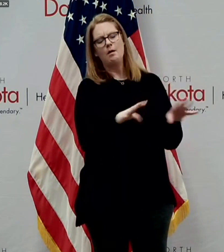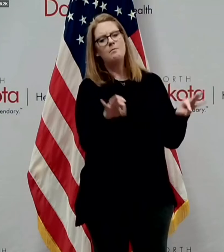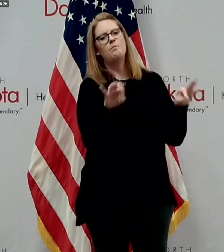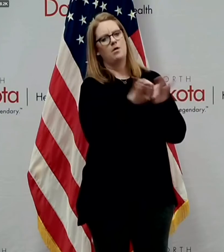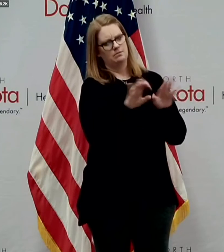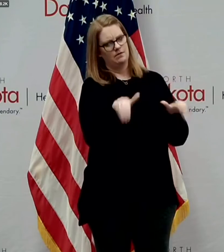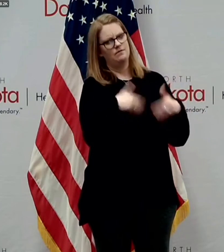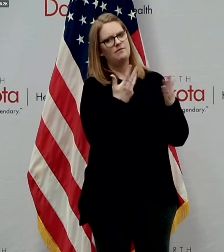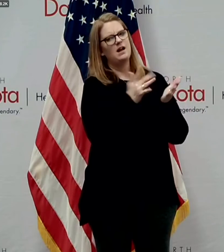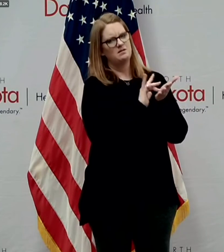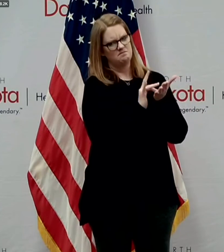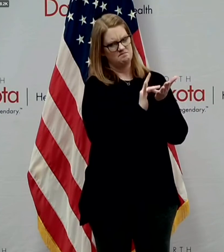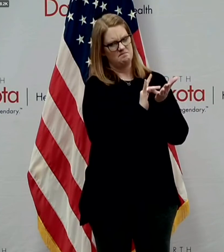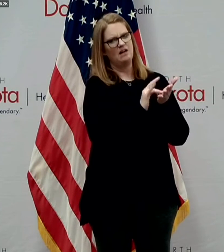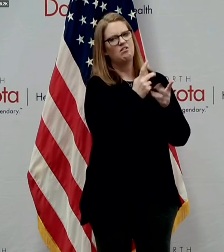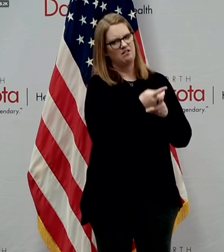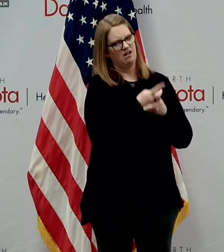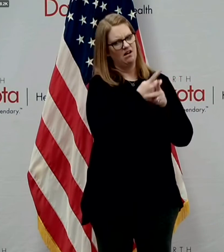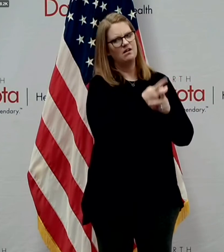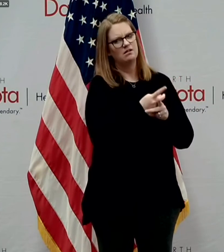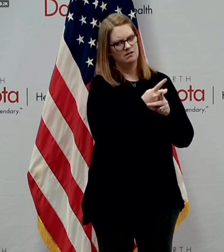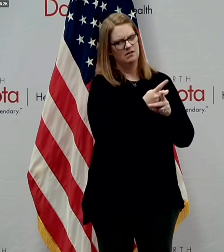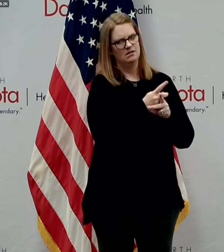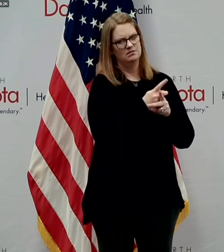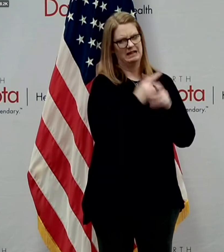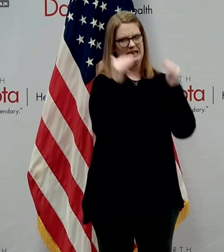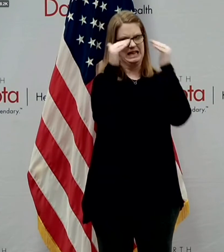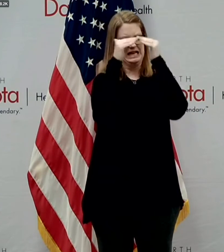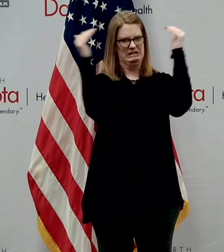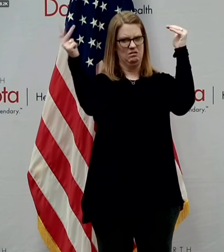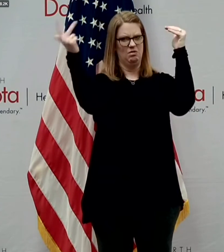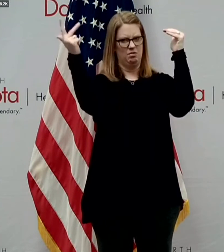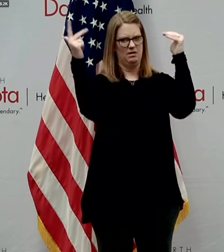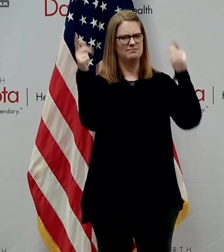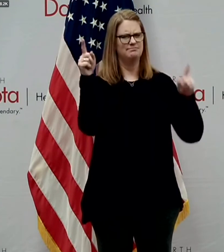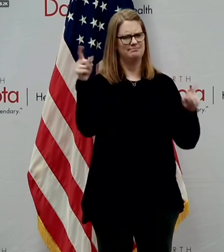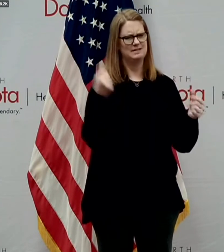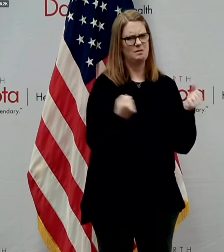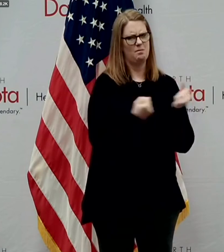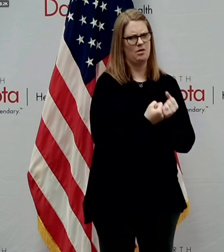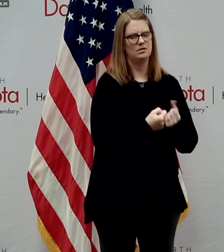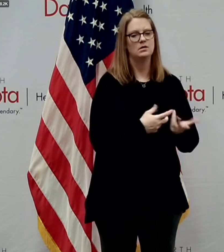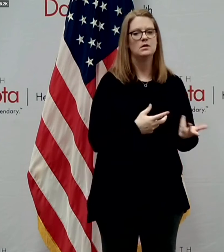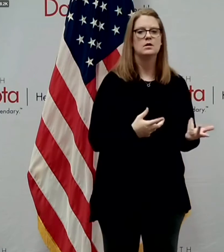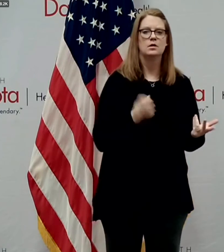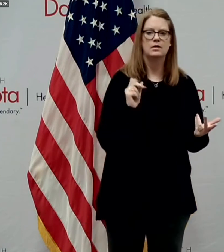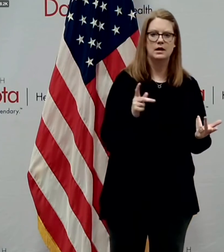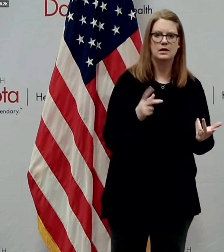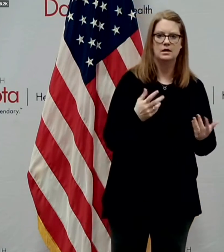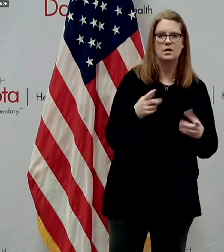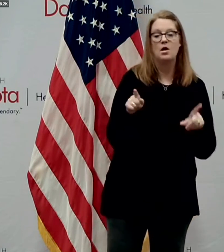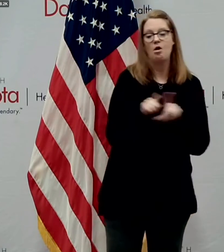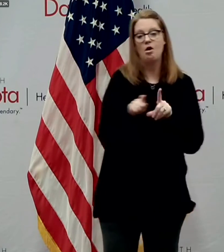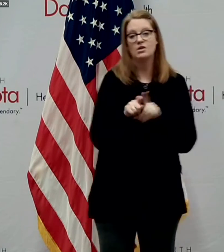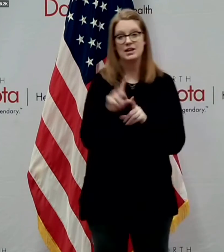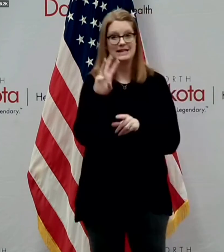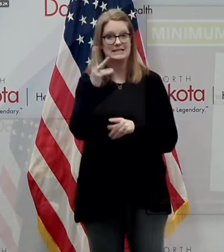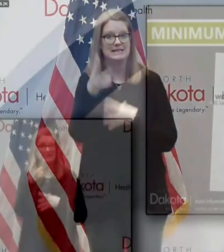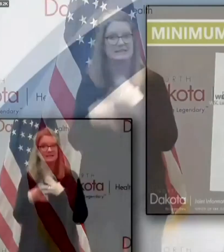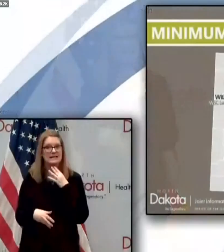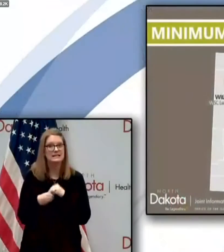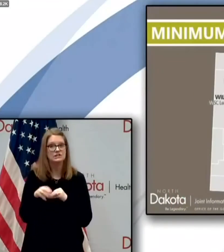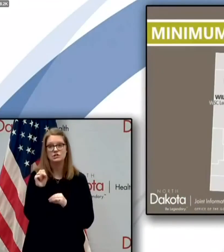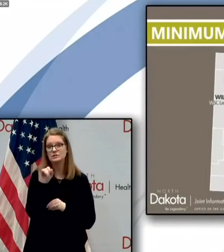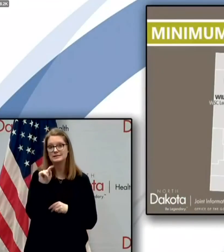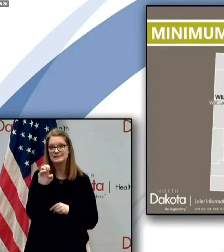care as we move through a crisis in Tier 3. If necessary, we would then set up 6 additional sites in